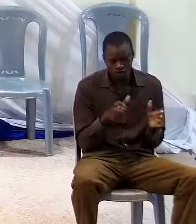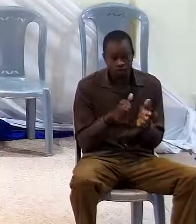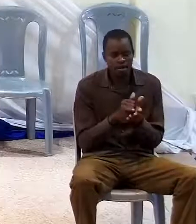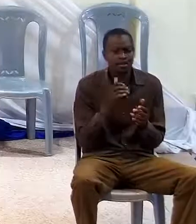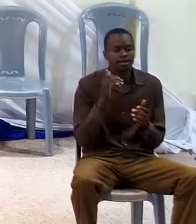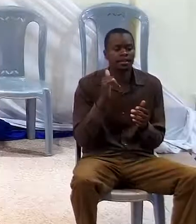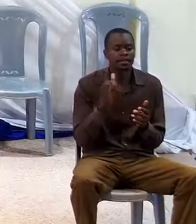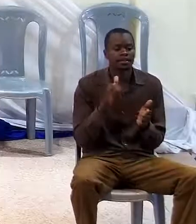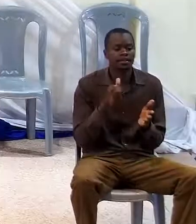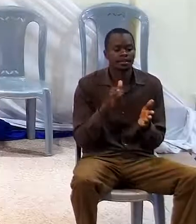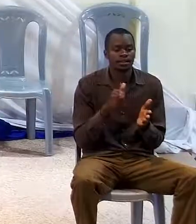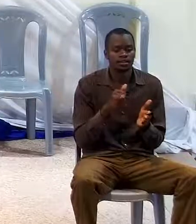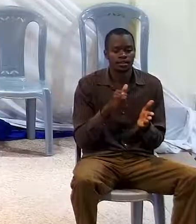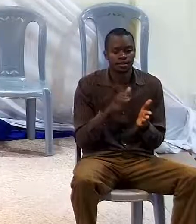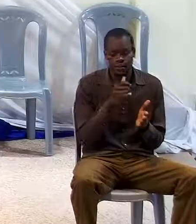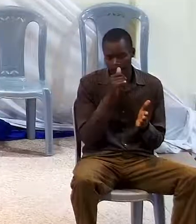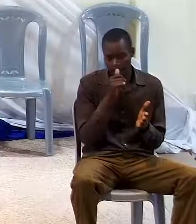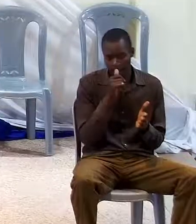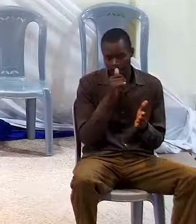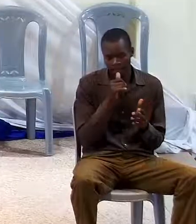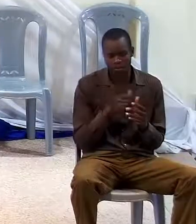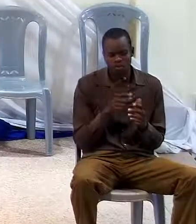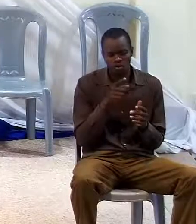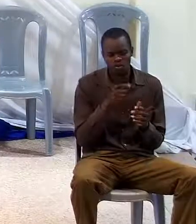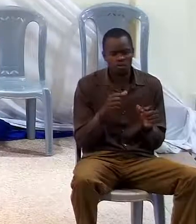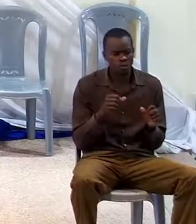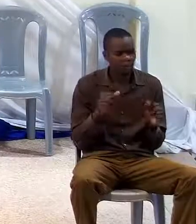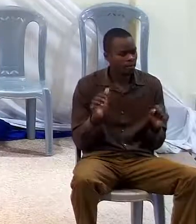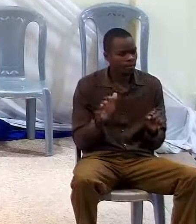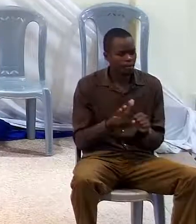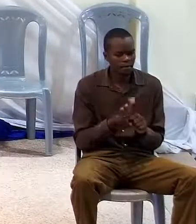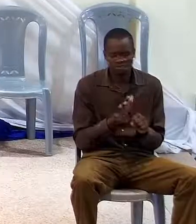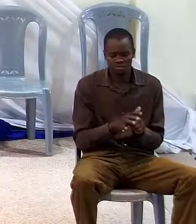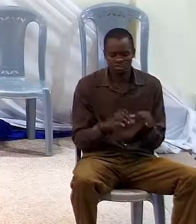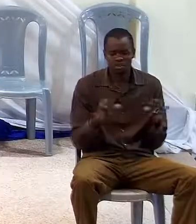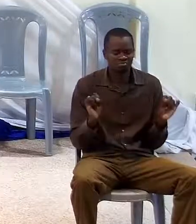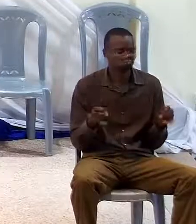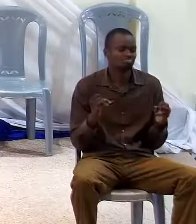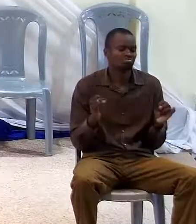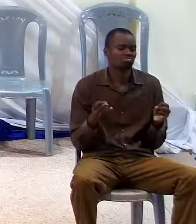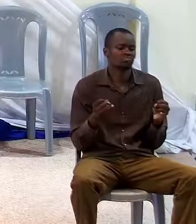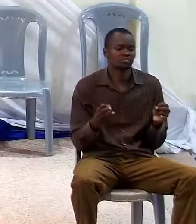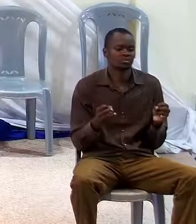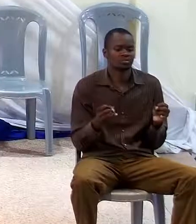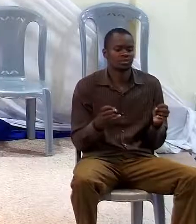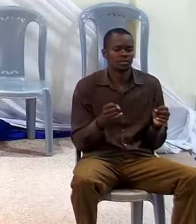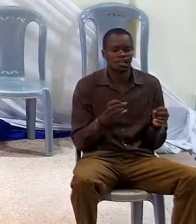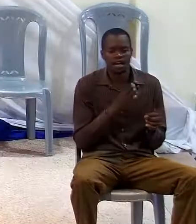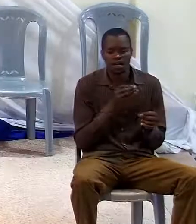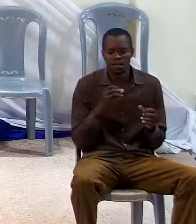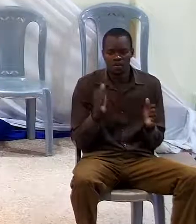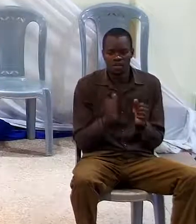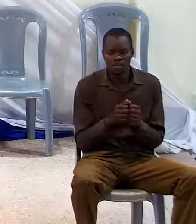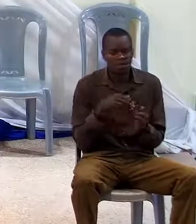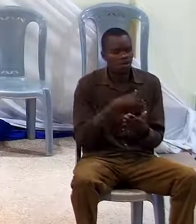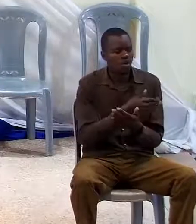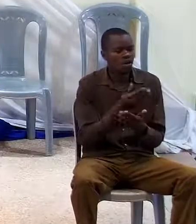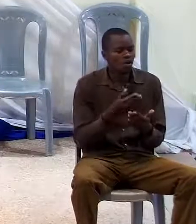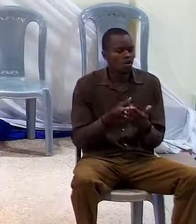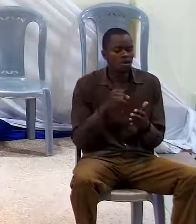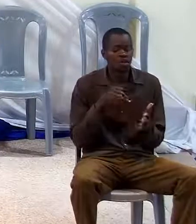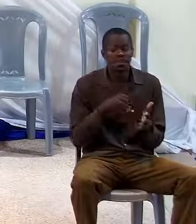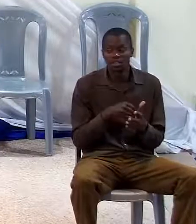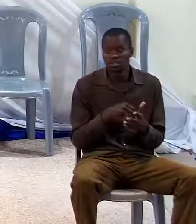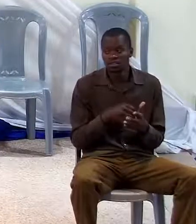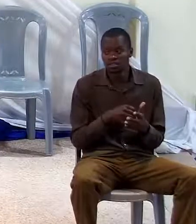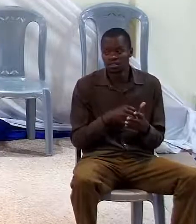You are so much excited, you are so much, and with all this, there is how now it distorts the metabolic